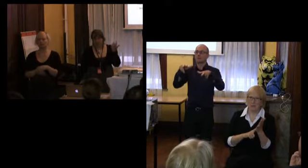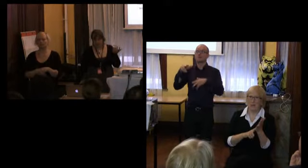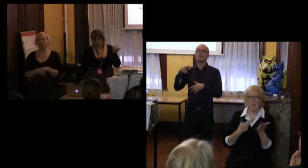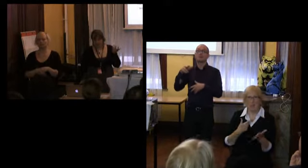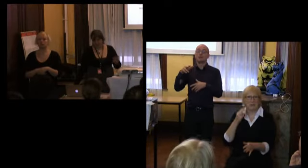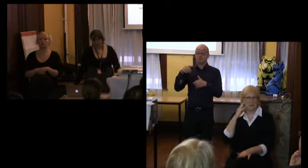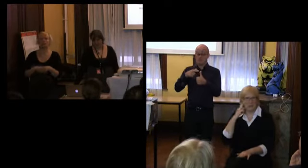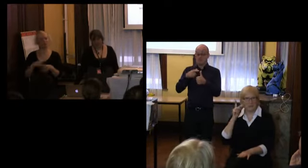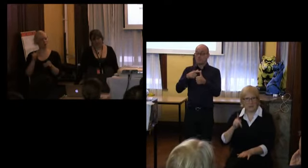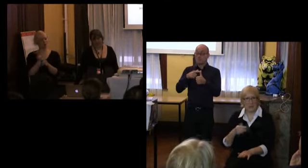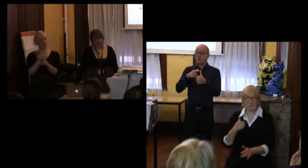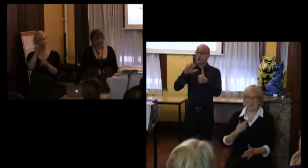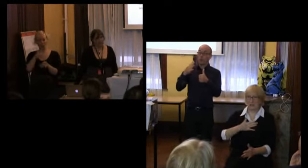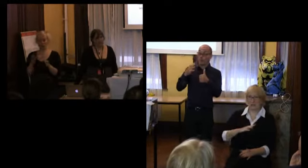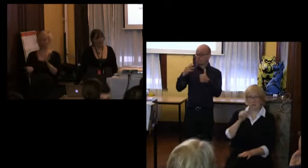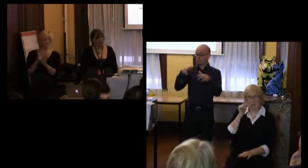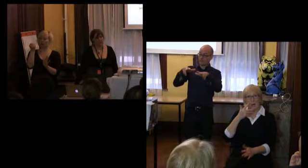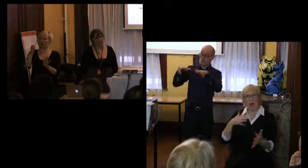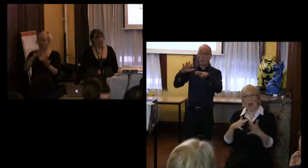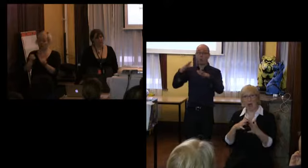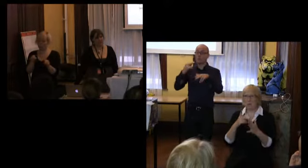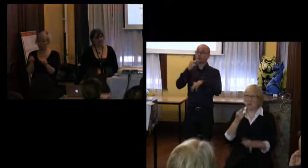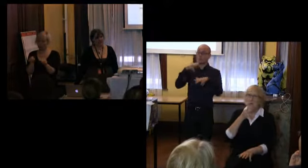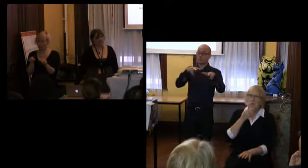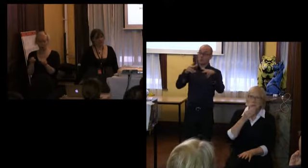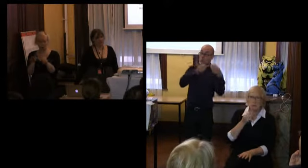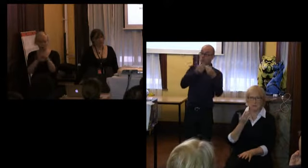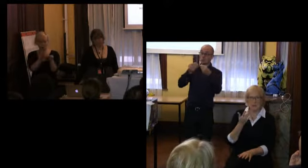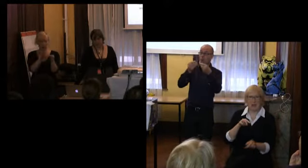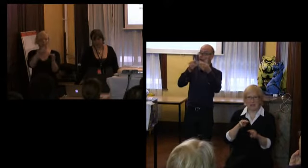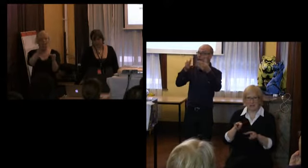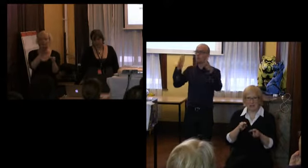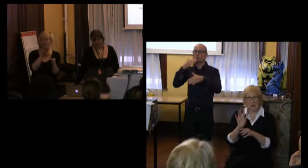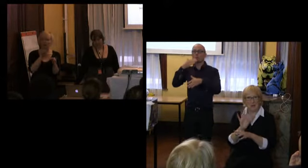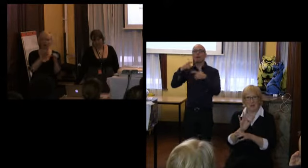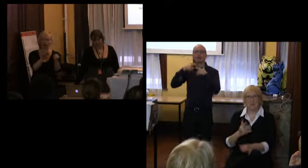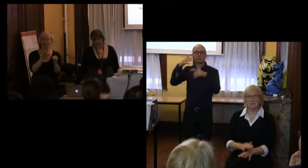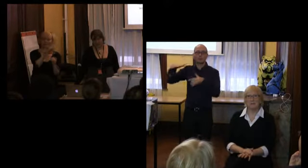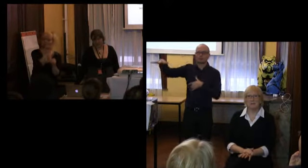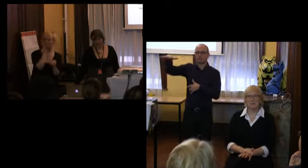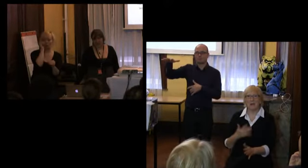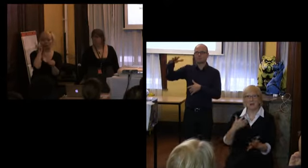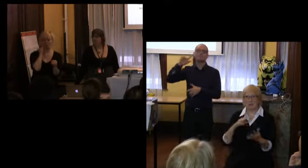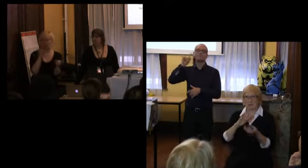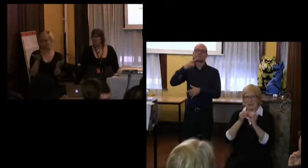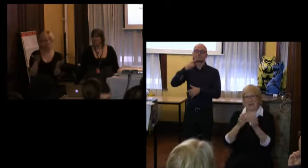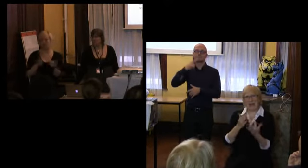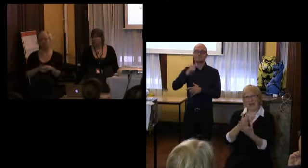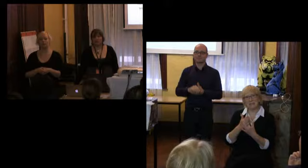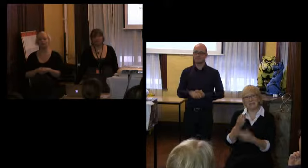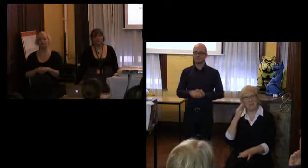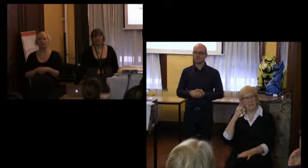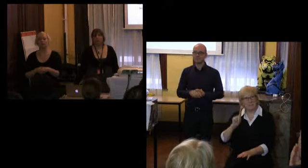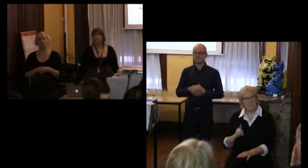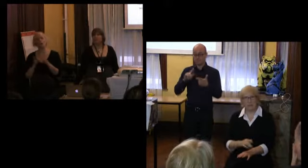are how can we use video to develop access for deaf people, and